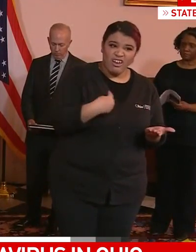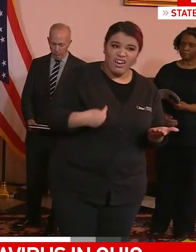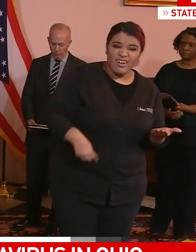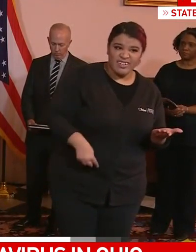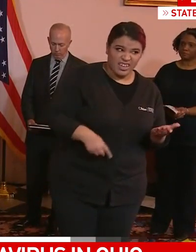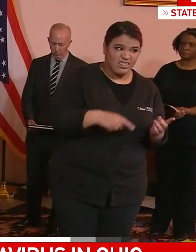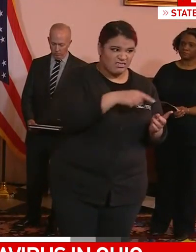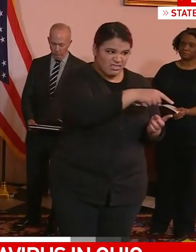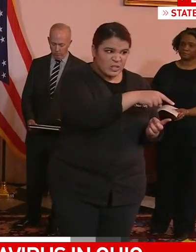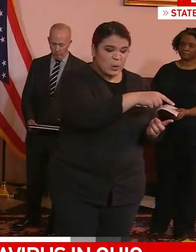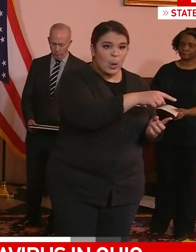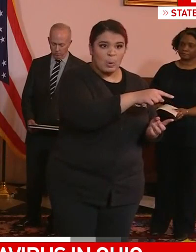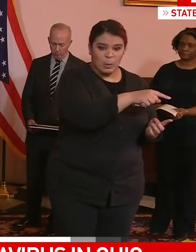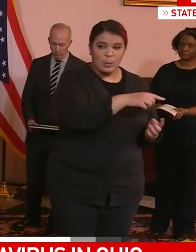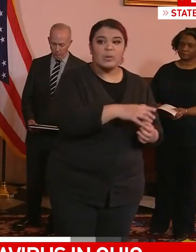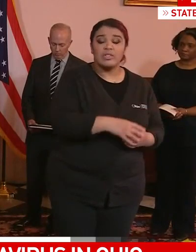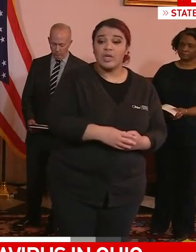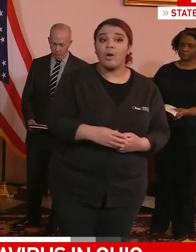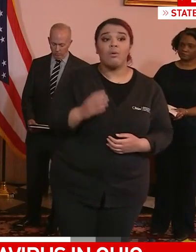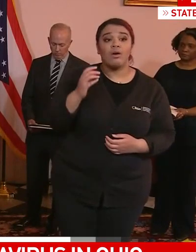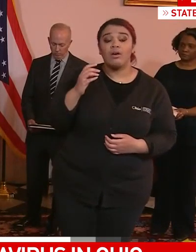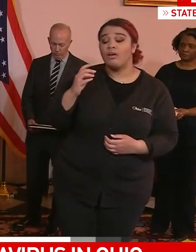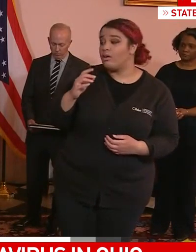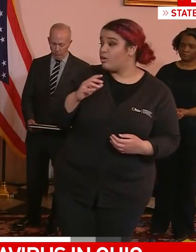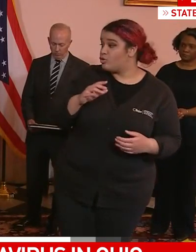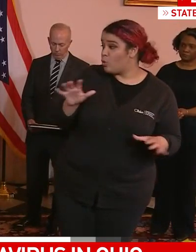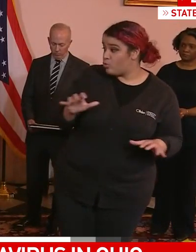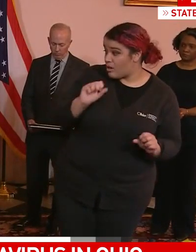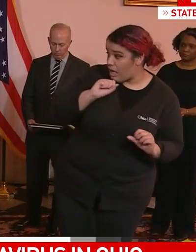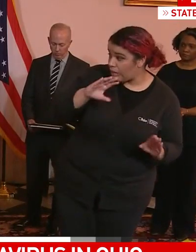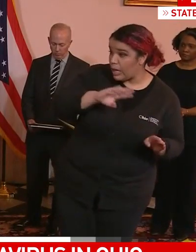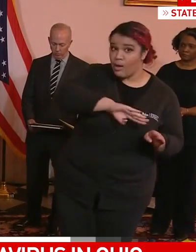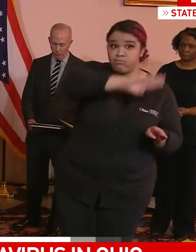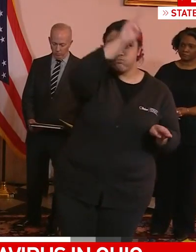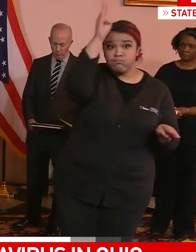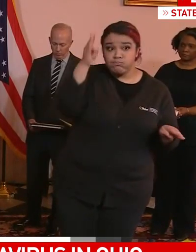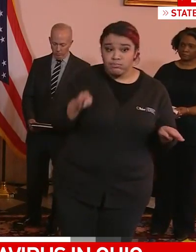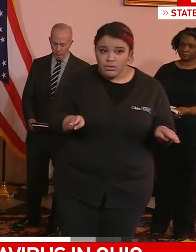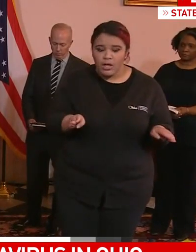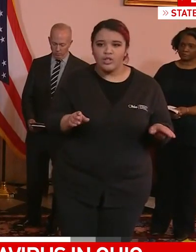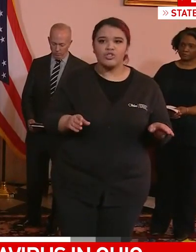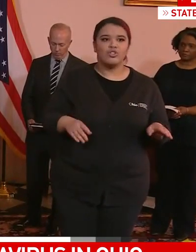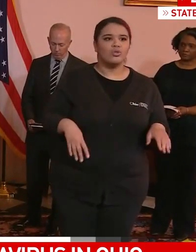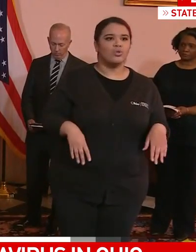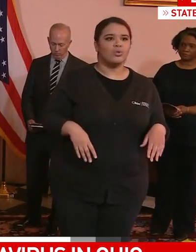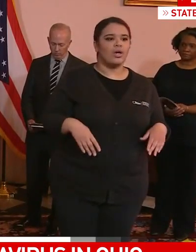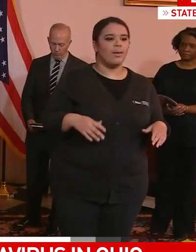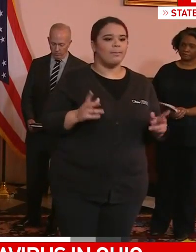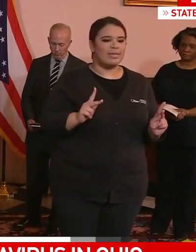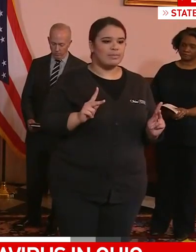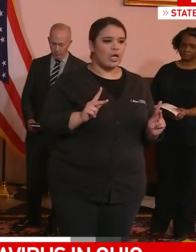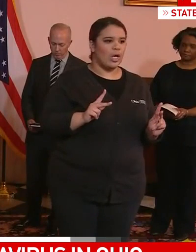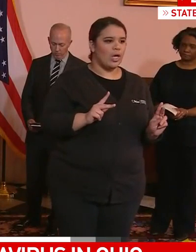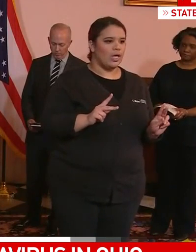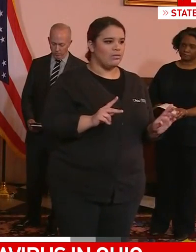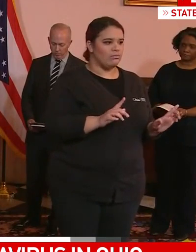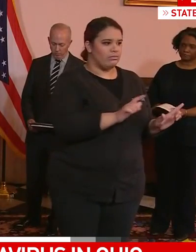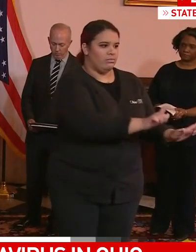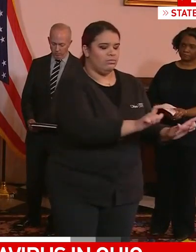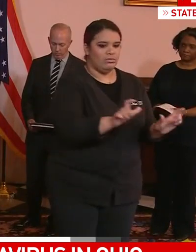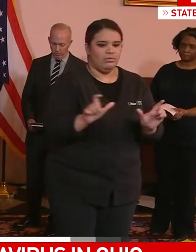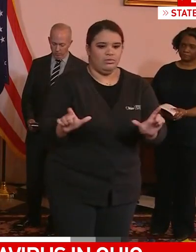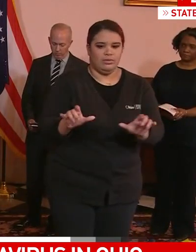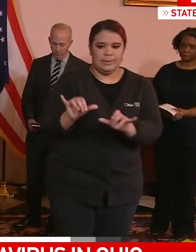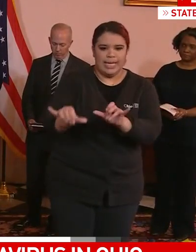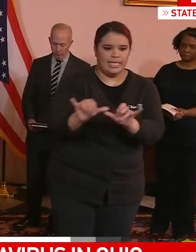And everything we do, from doing nothing to isolating cases and the careful travel measures and all the